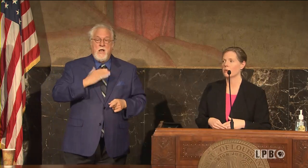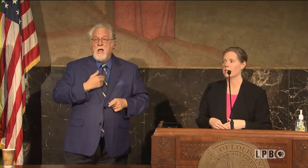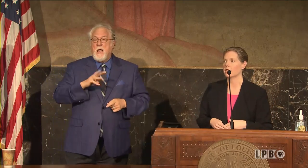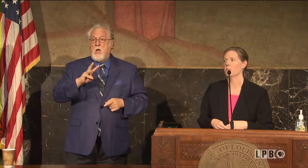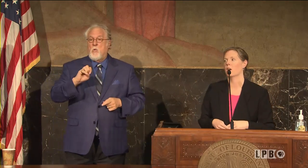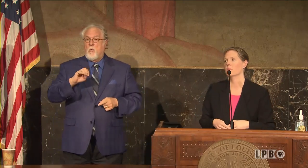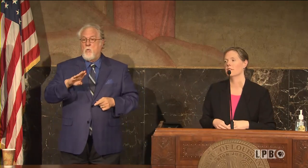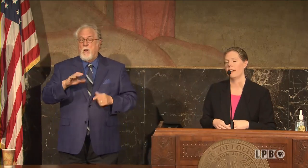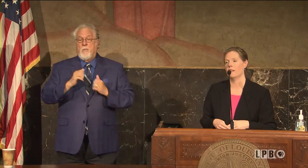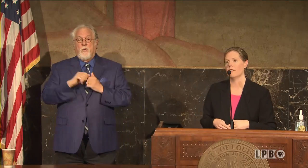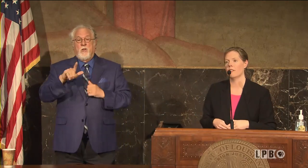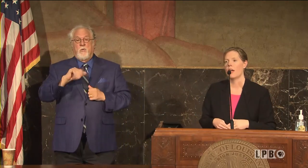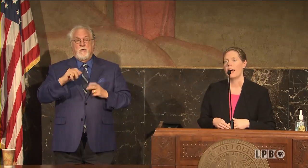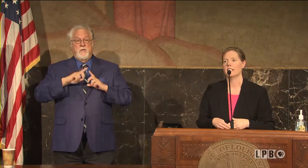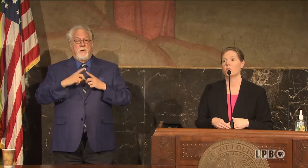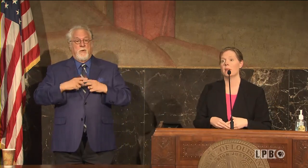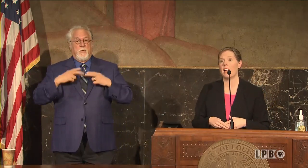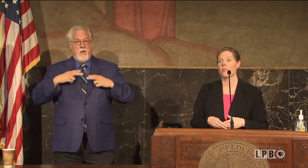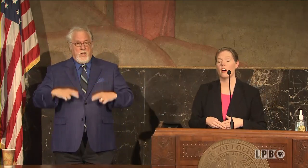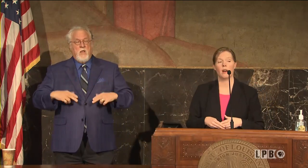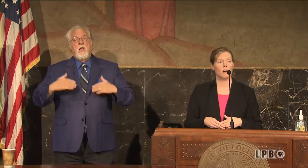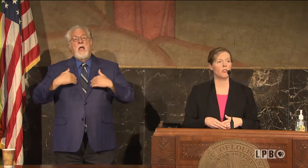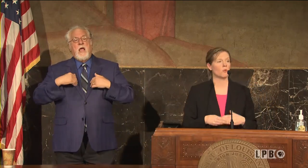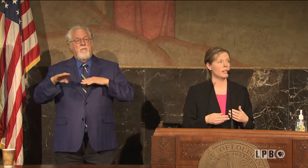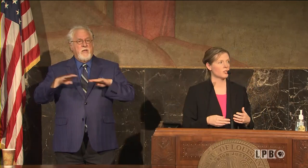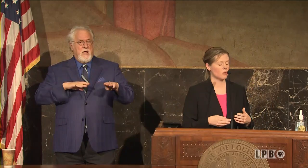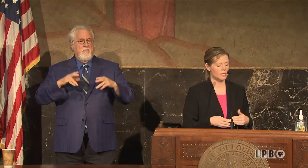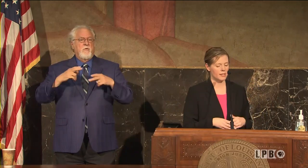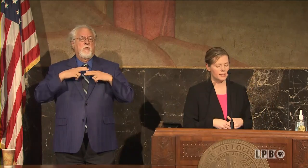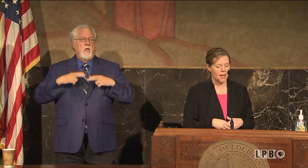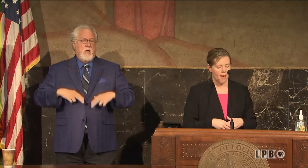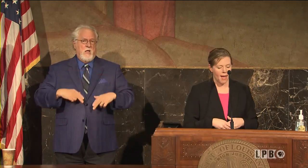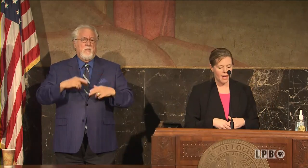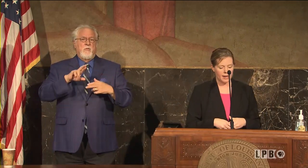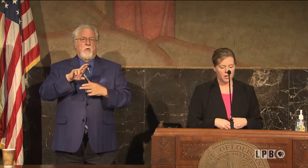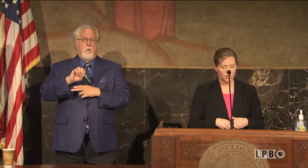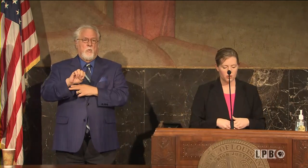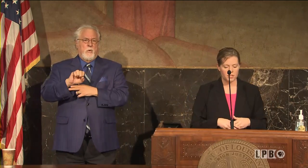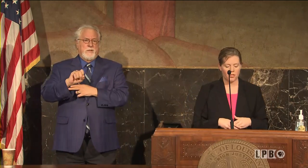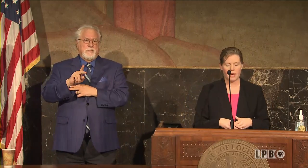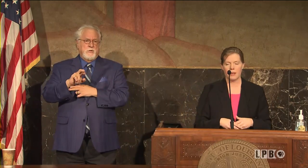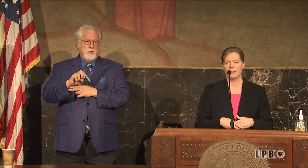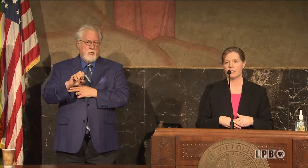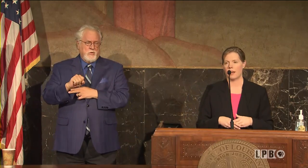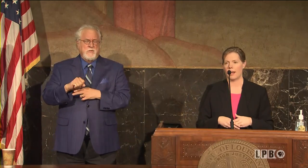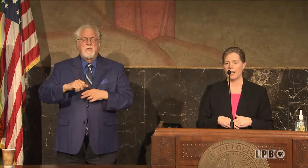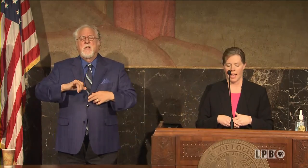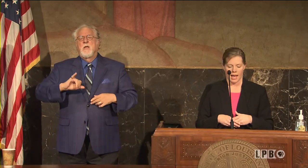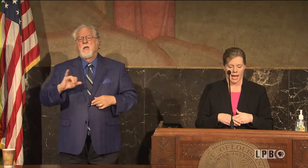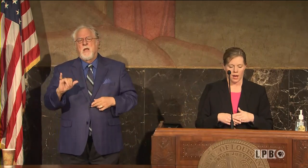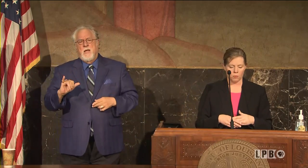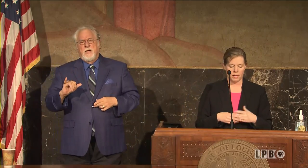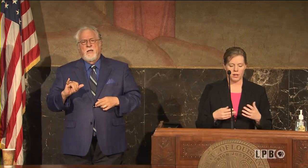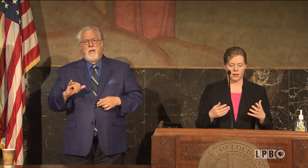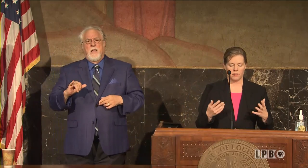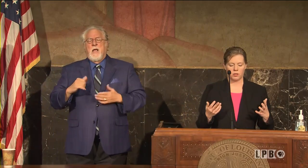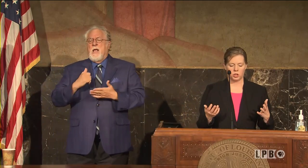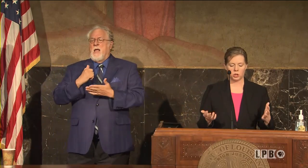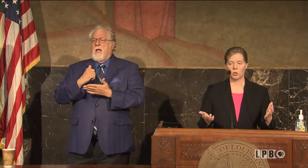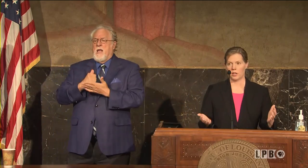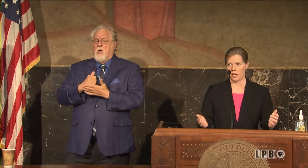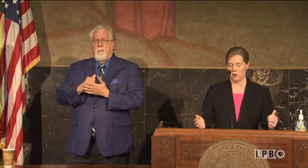with the Louisiana Department of Health has some behavioral health resources, and it includes things like